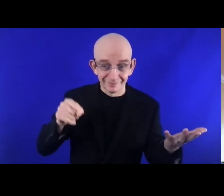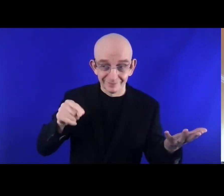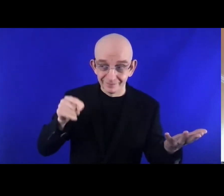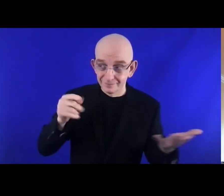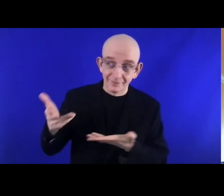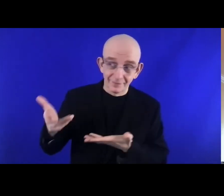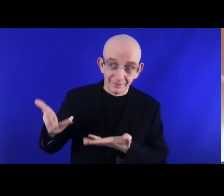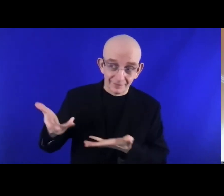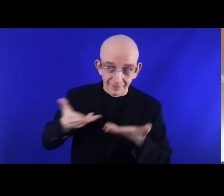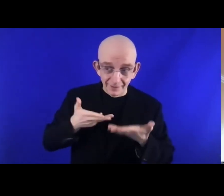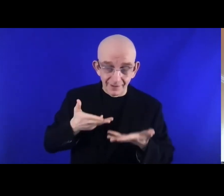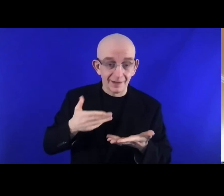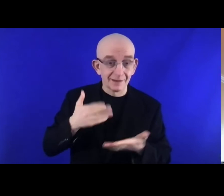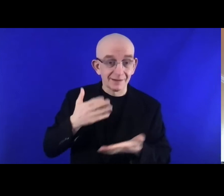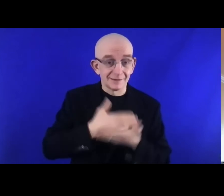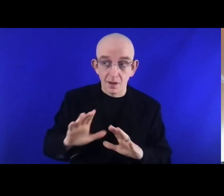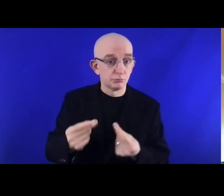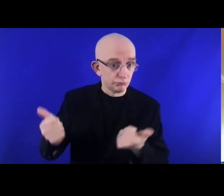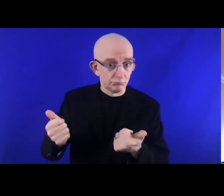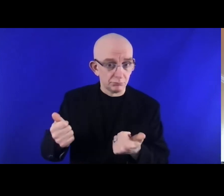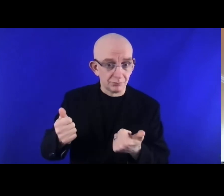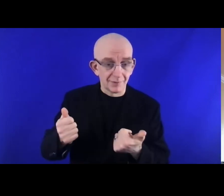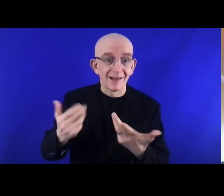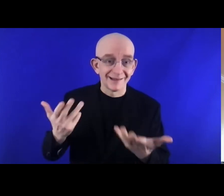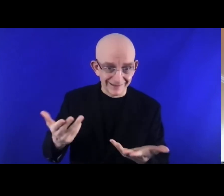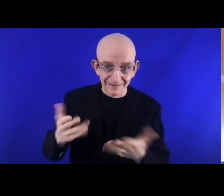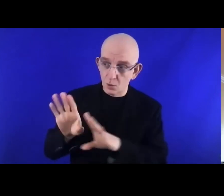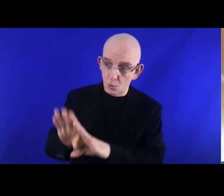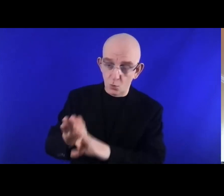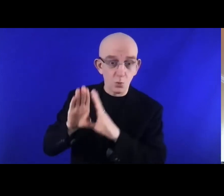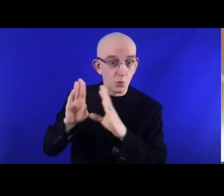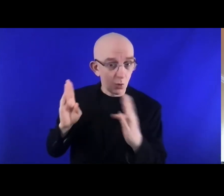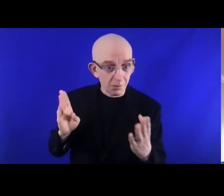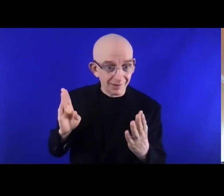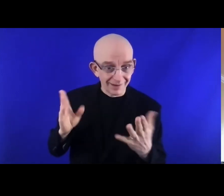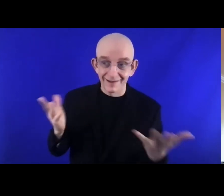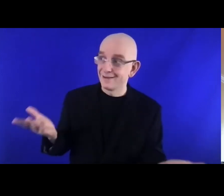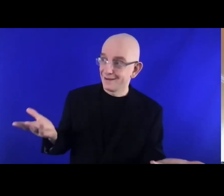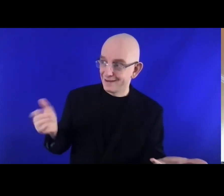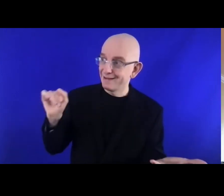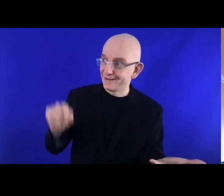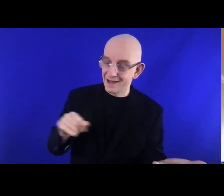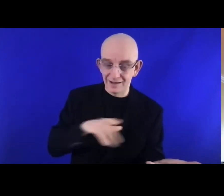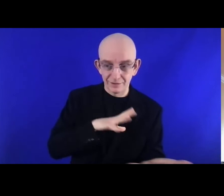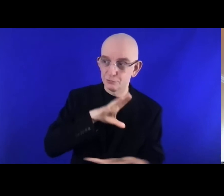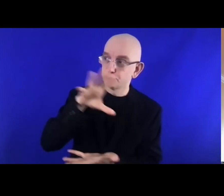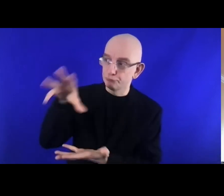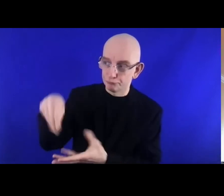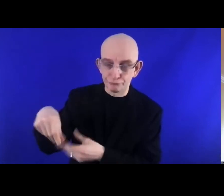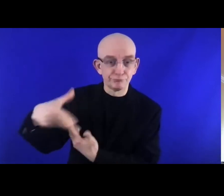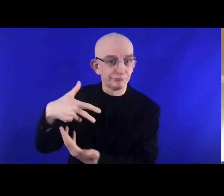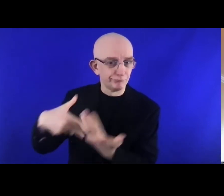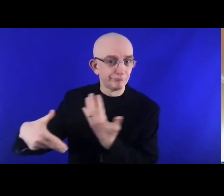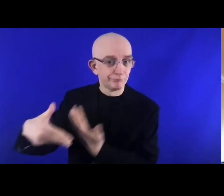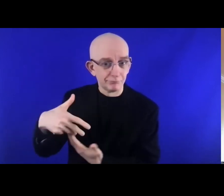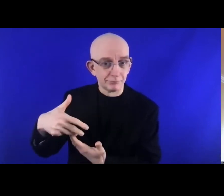doors for them so they can participate in any event and keep showing and keep proving the people